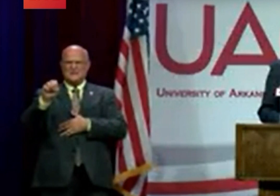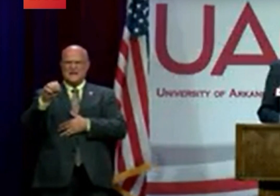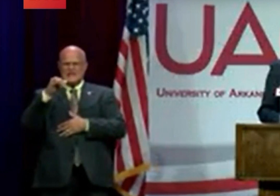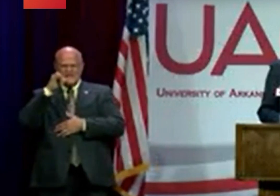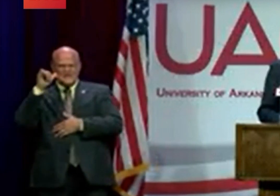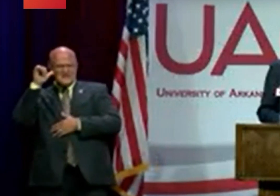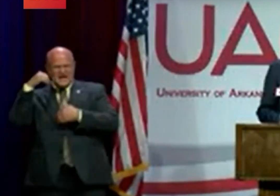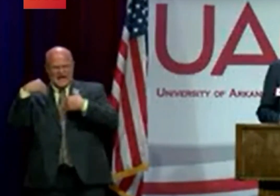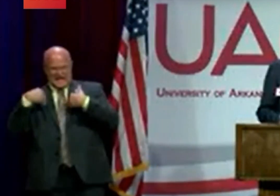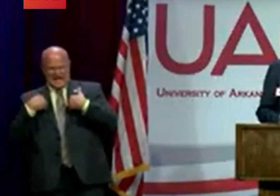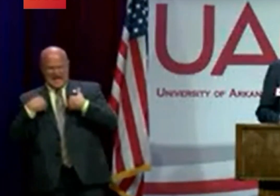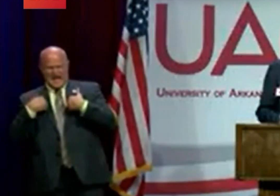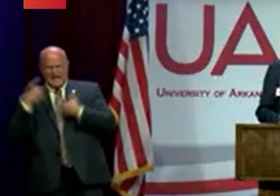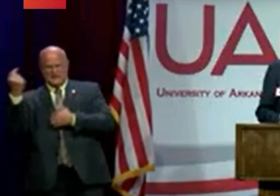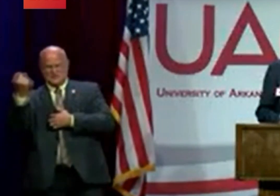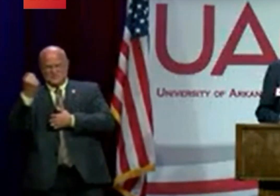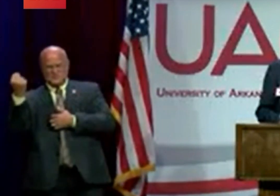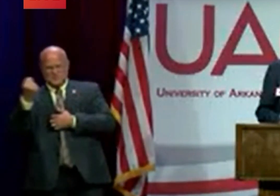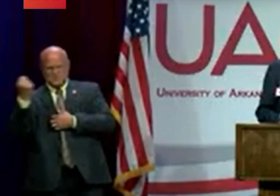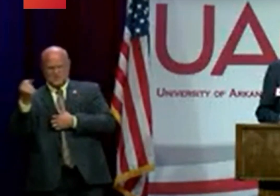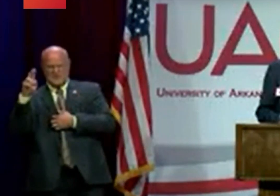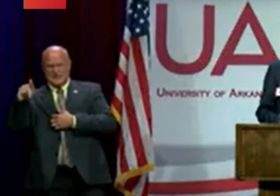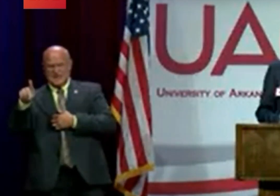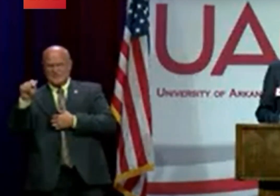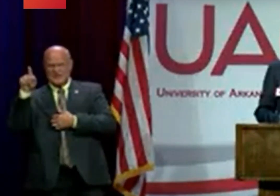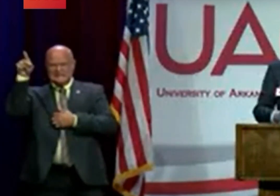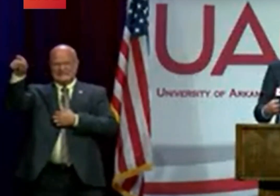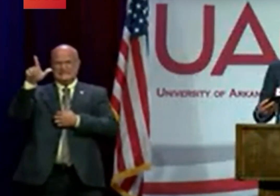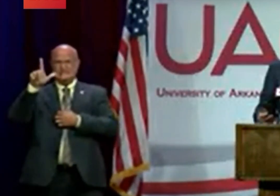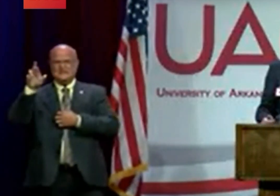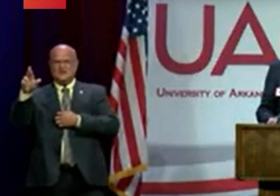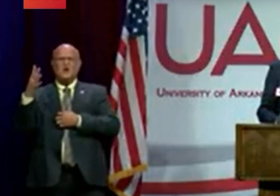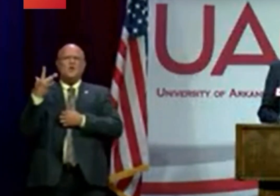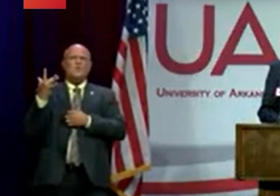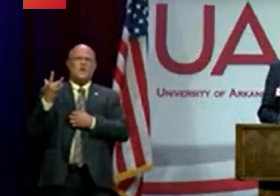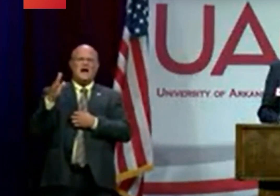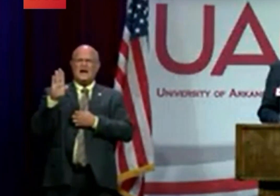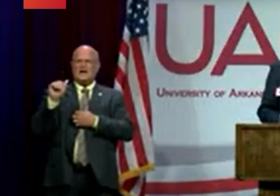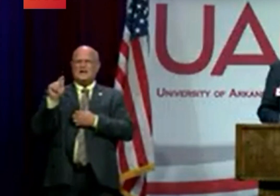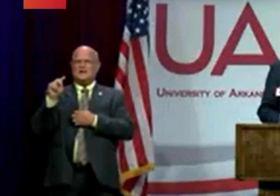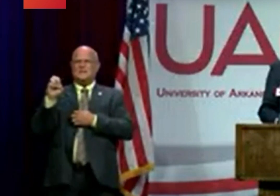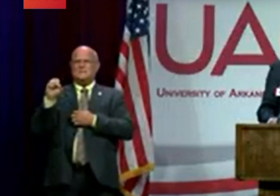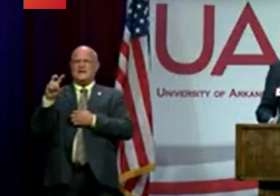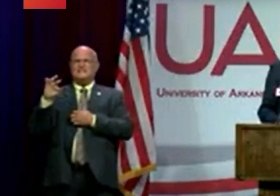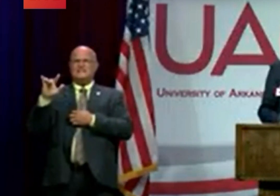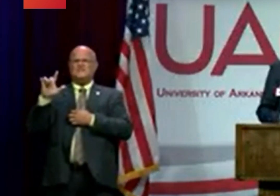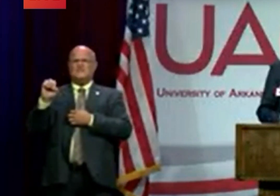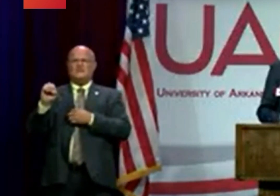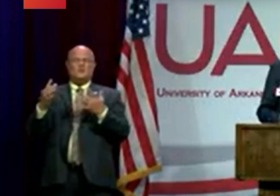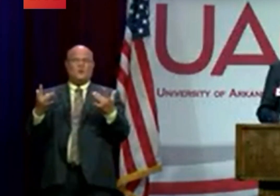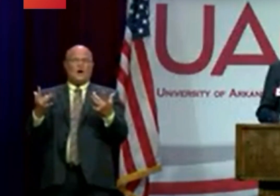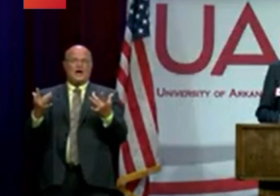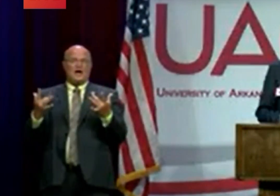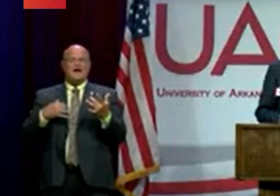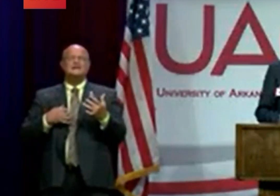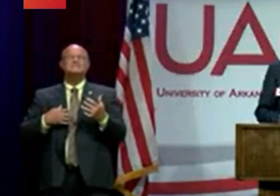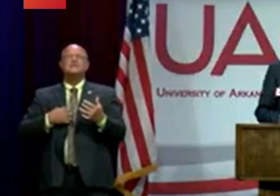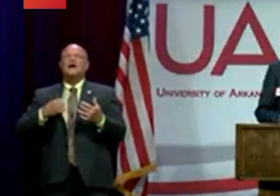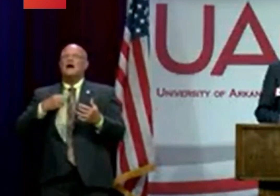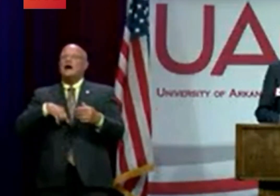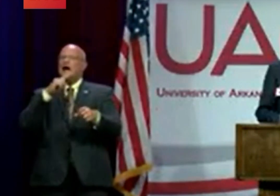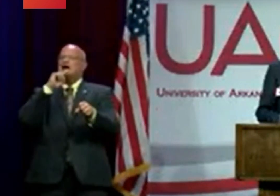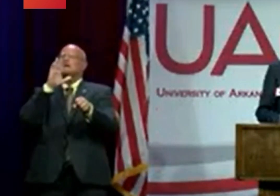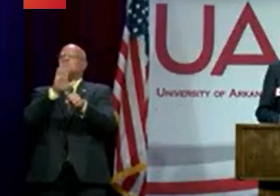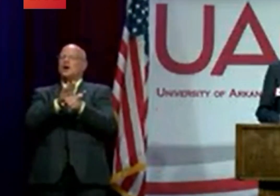yesterday we had our Tuesday weekly update in Little Rock, so why am I in Batesville today? And the answer is that I committed